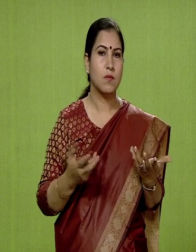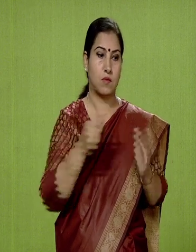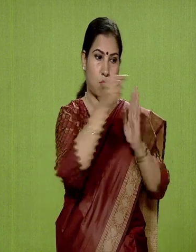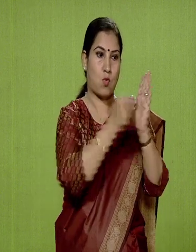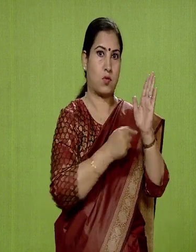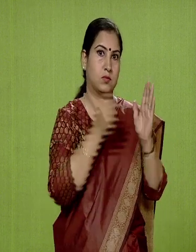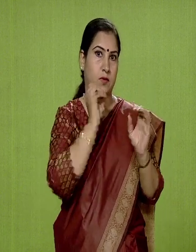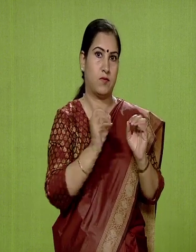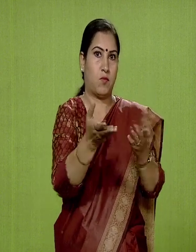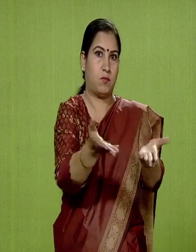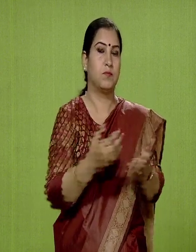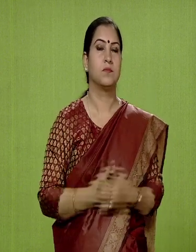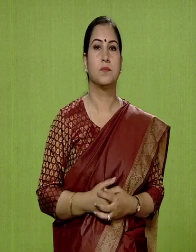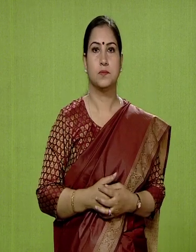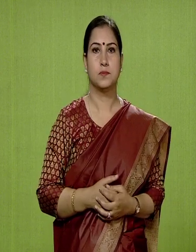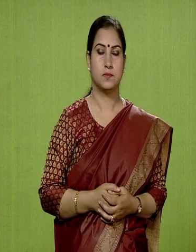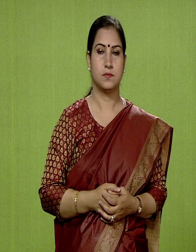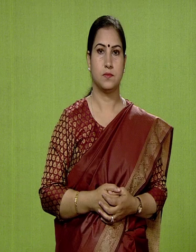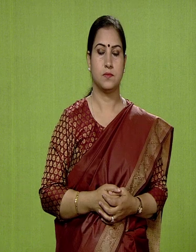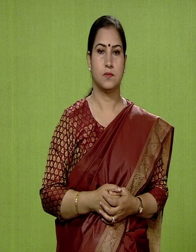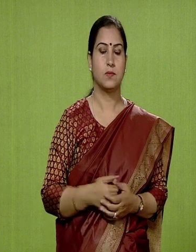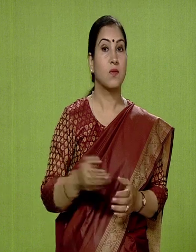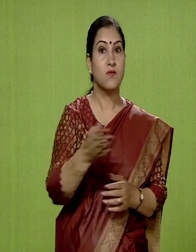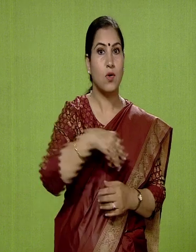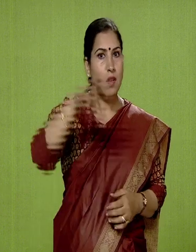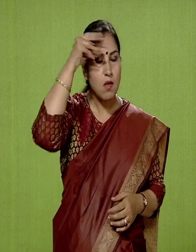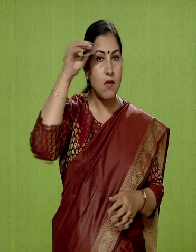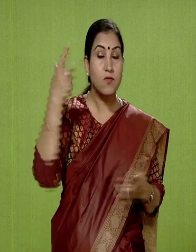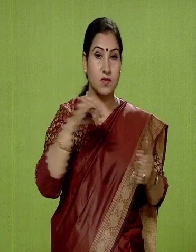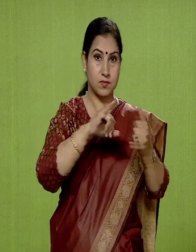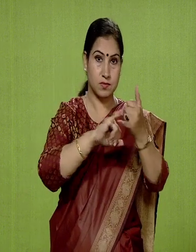following topics. We understood the concept of satyagraha